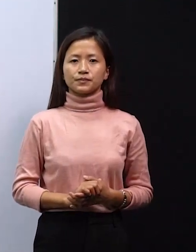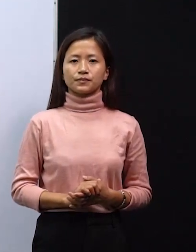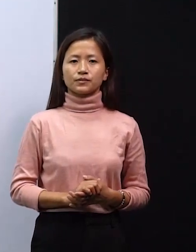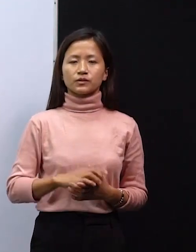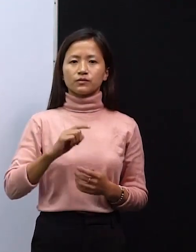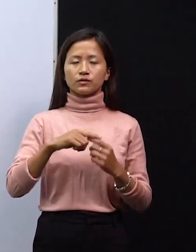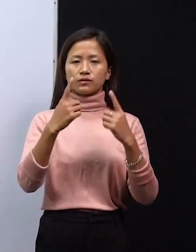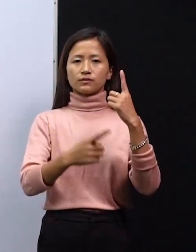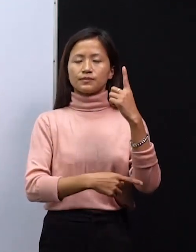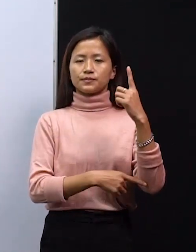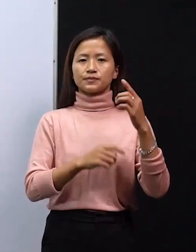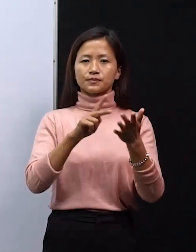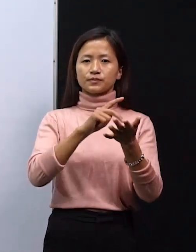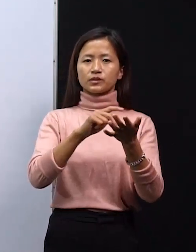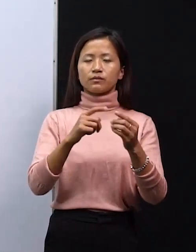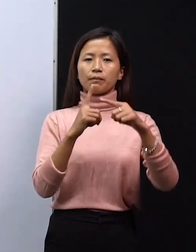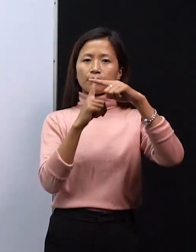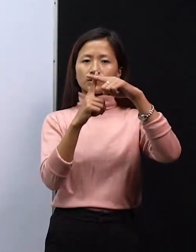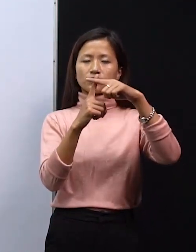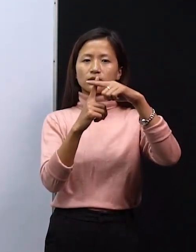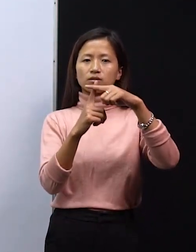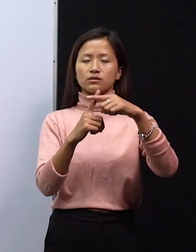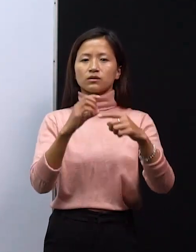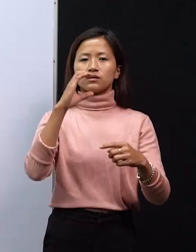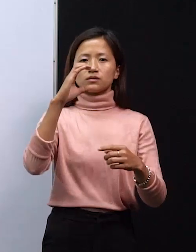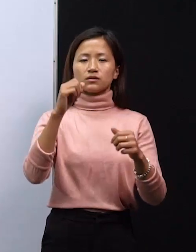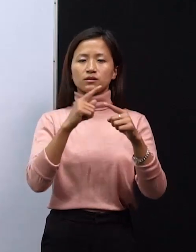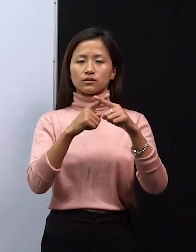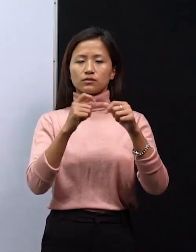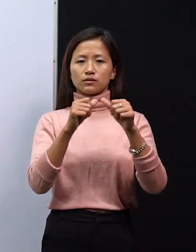And for the last part, plus